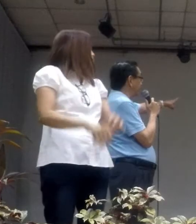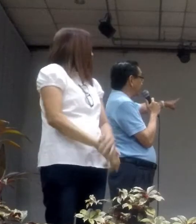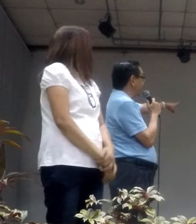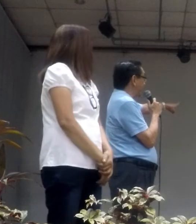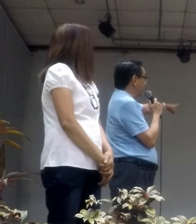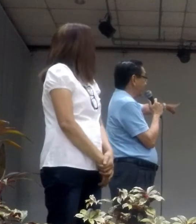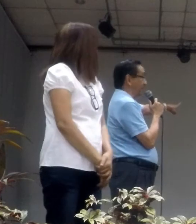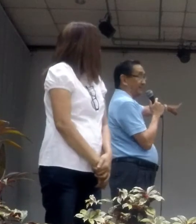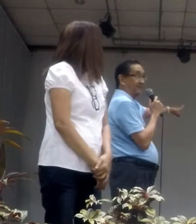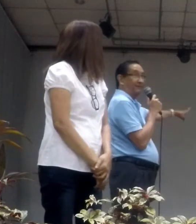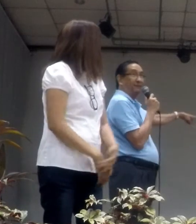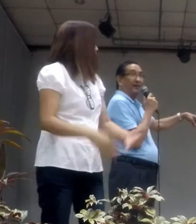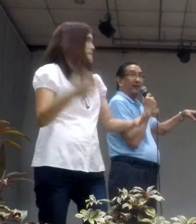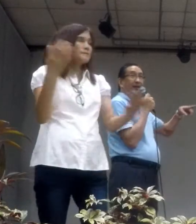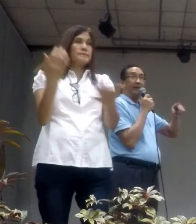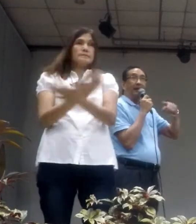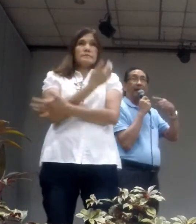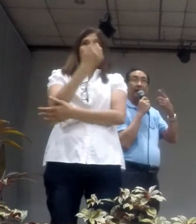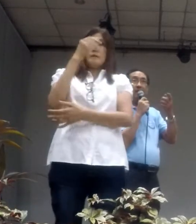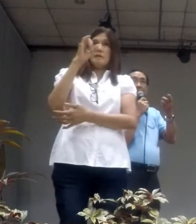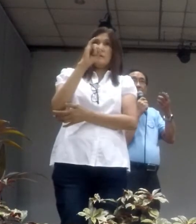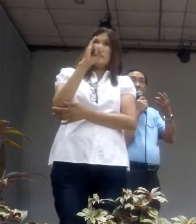to make new IDs.